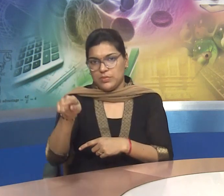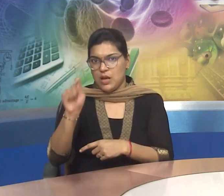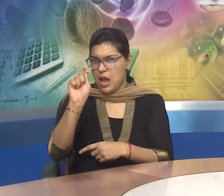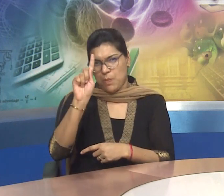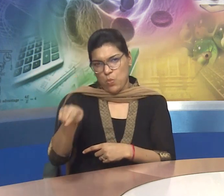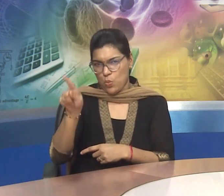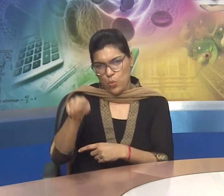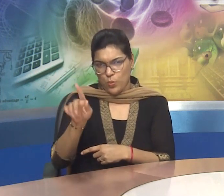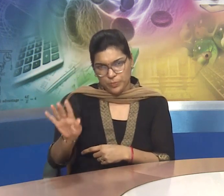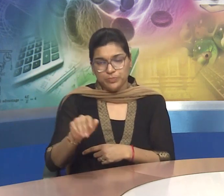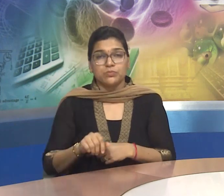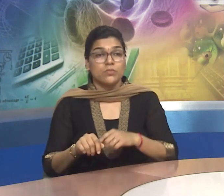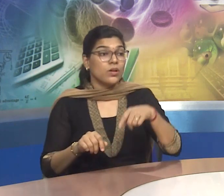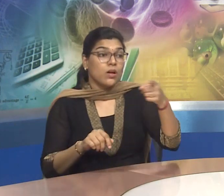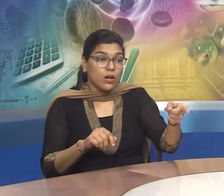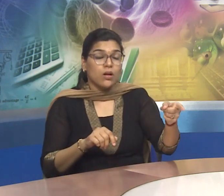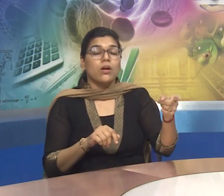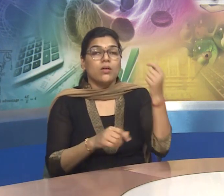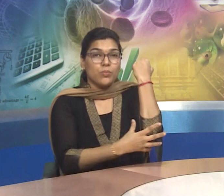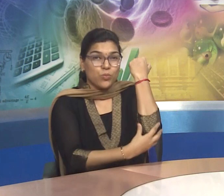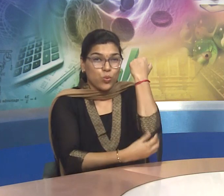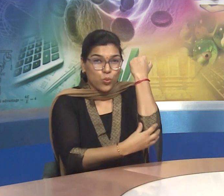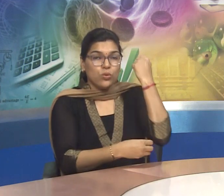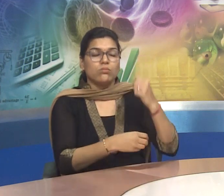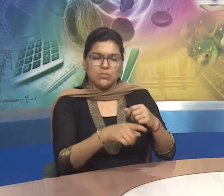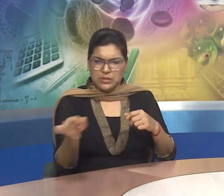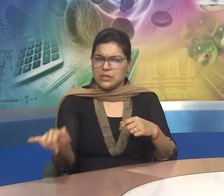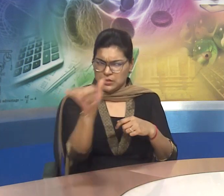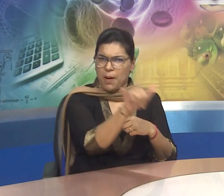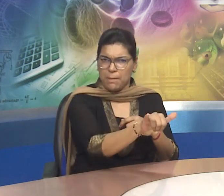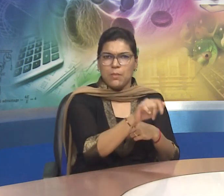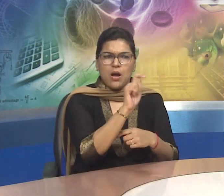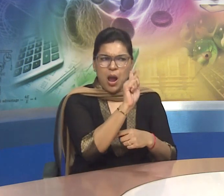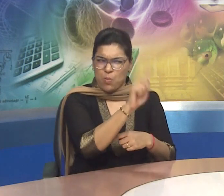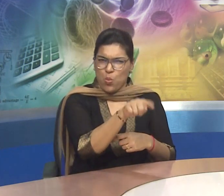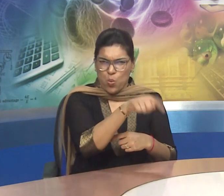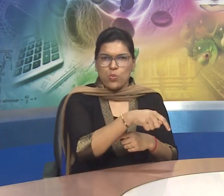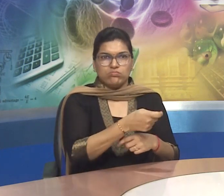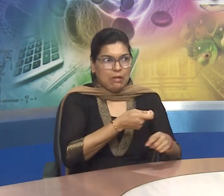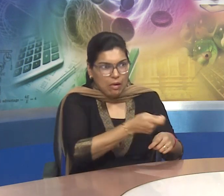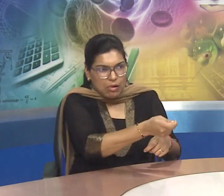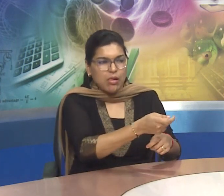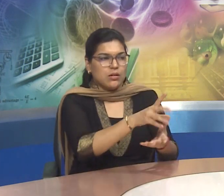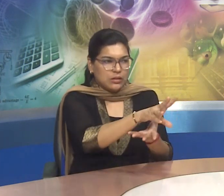person. But committing a crime will have the same punishment on both of